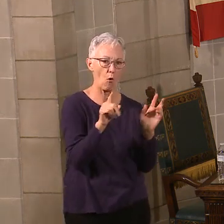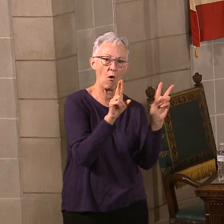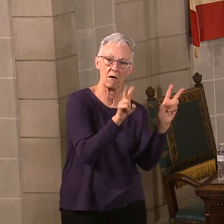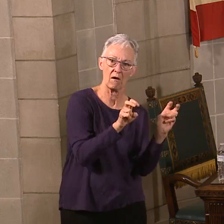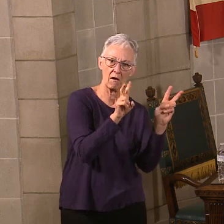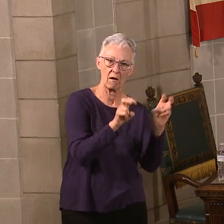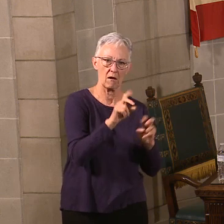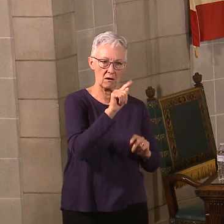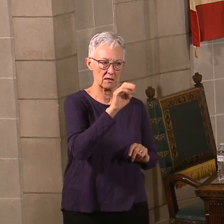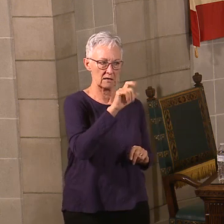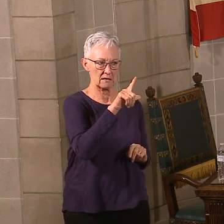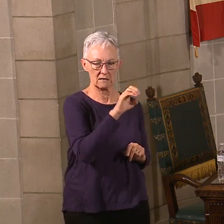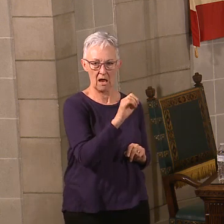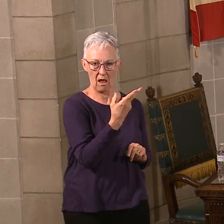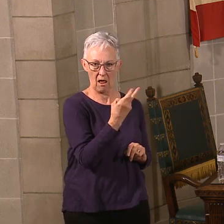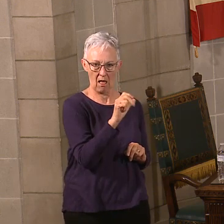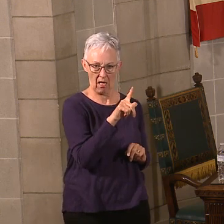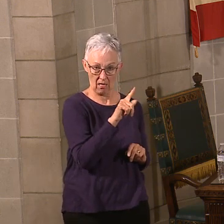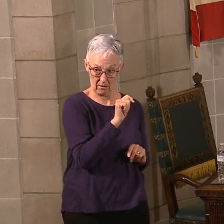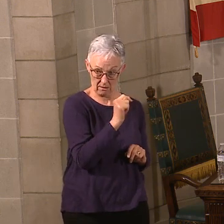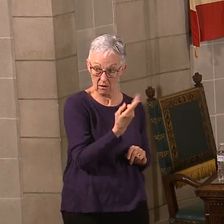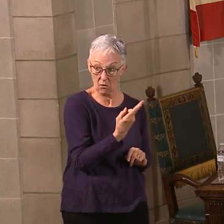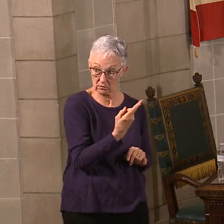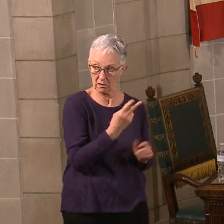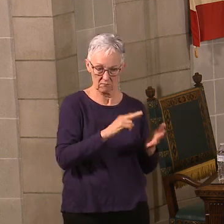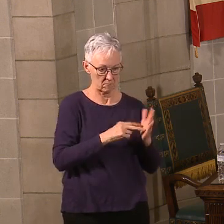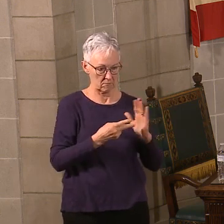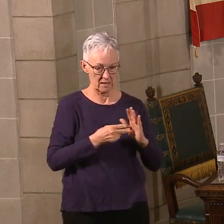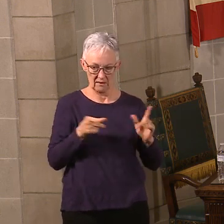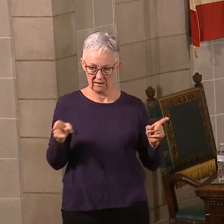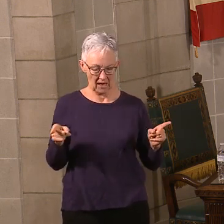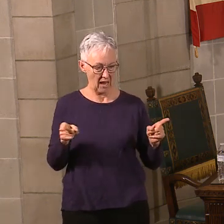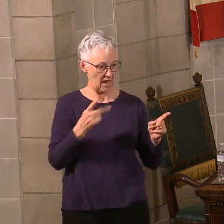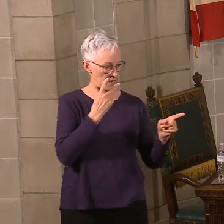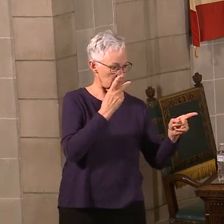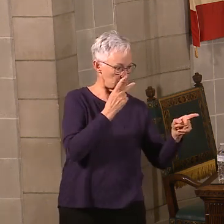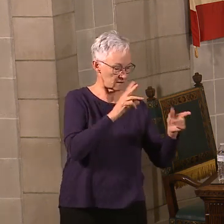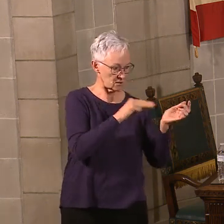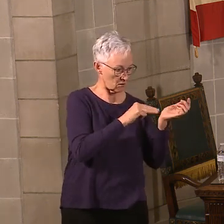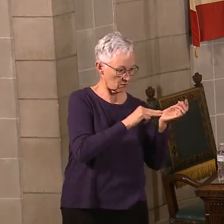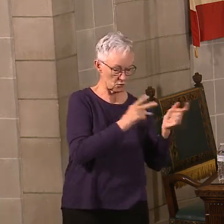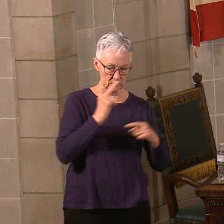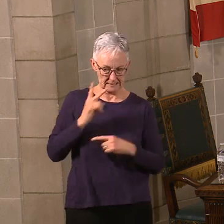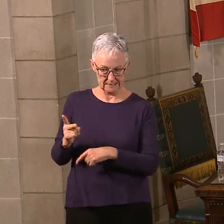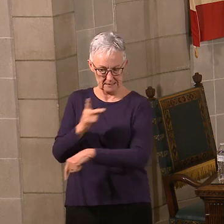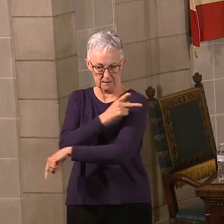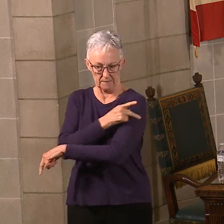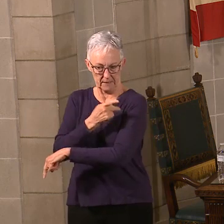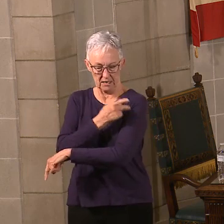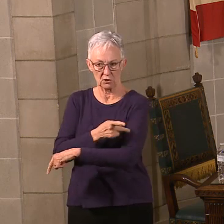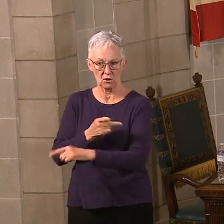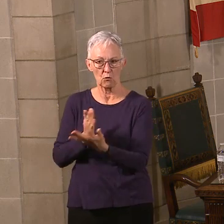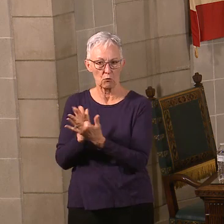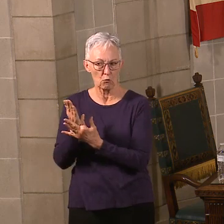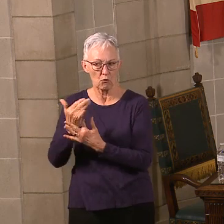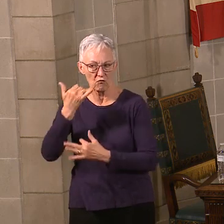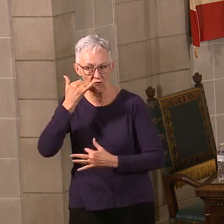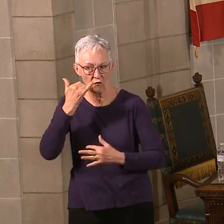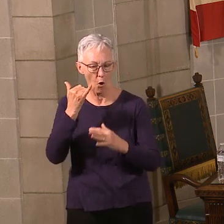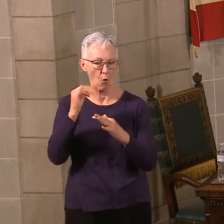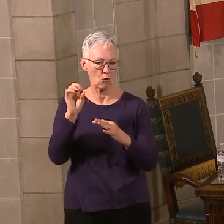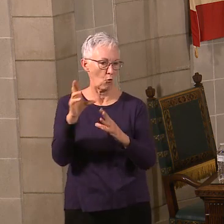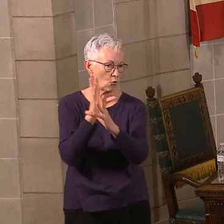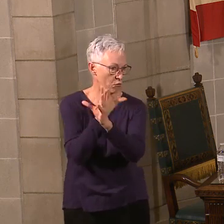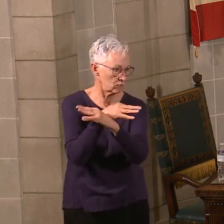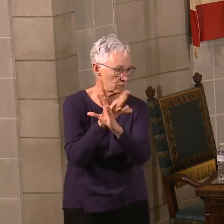on that, the first major insurance company in our state to do that. They're being a leader again by talking about their in-network cost sharing has been